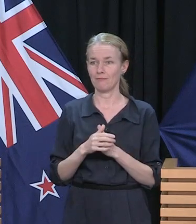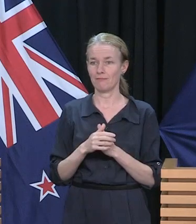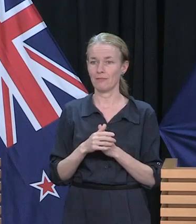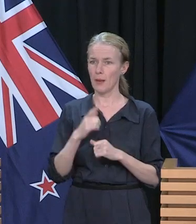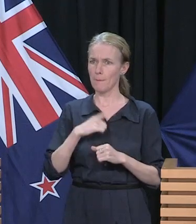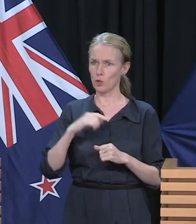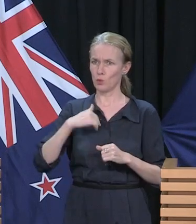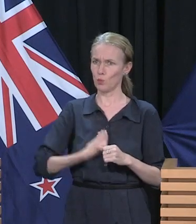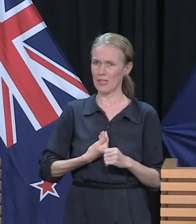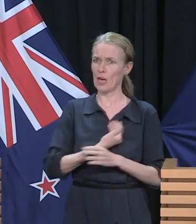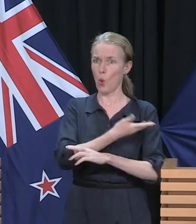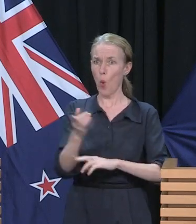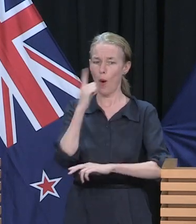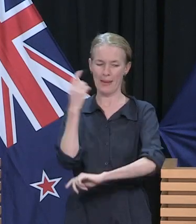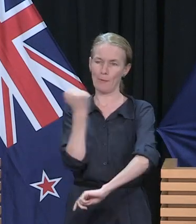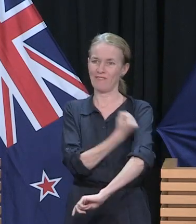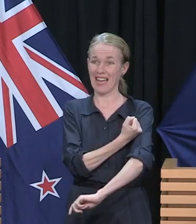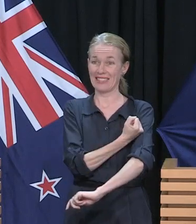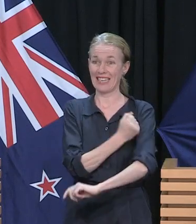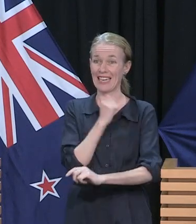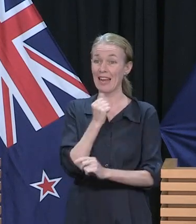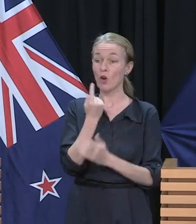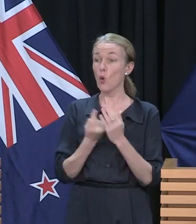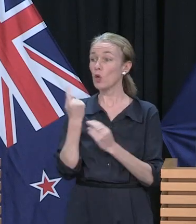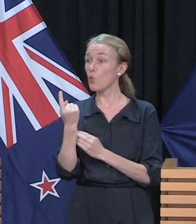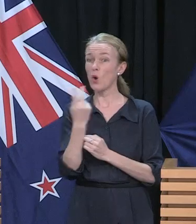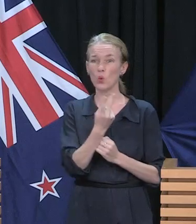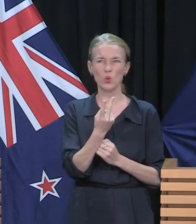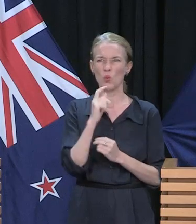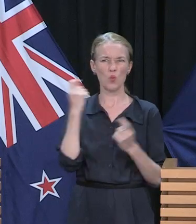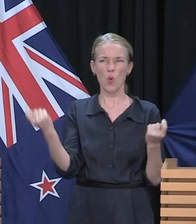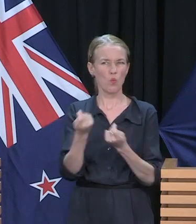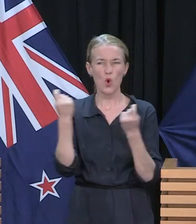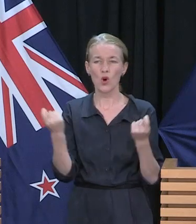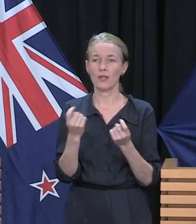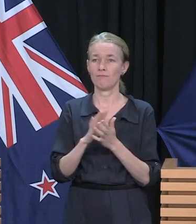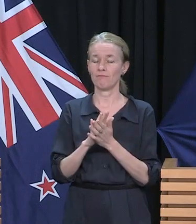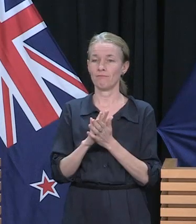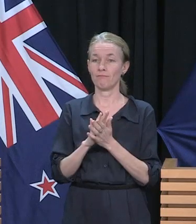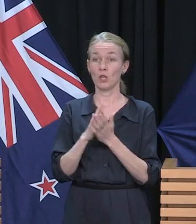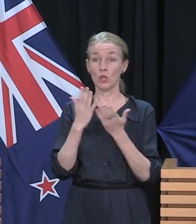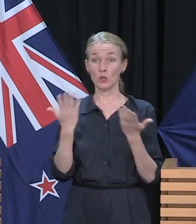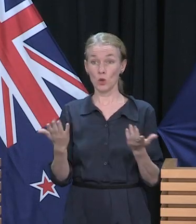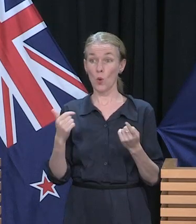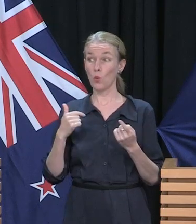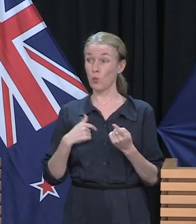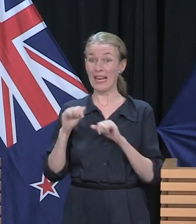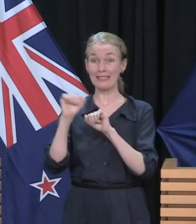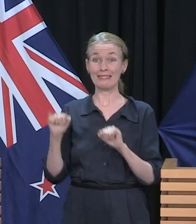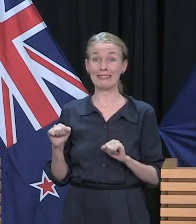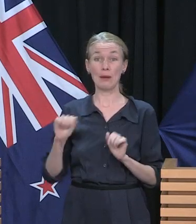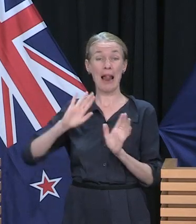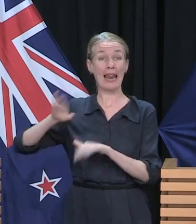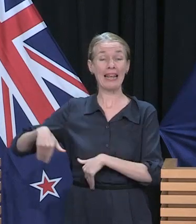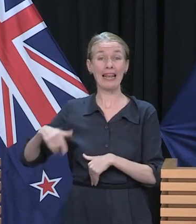in the position to do that, then the sooner we're in a position to start opening up again. We don't want to wait until we've got a vaccine before we start to figure